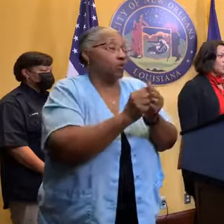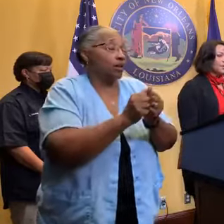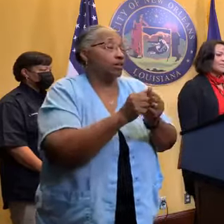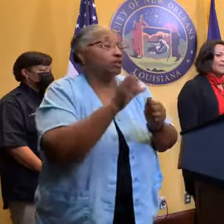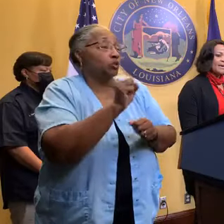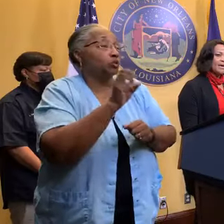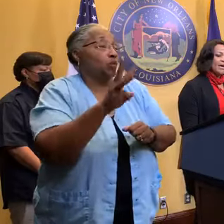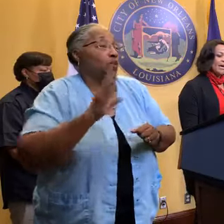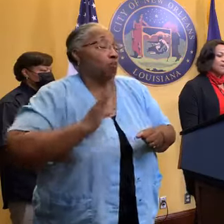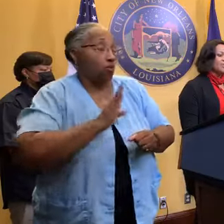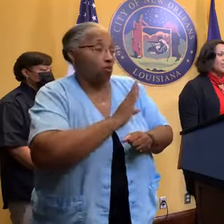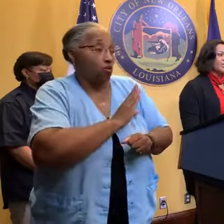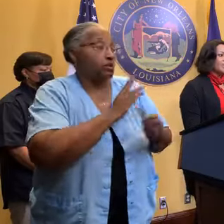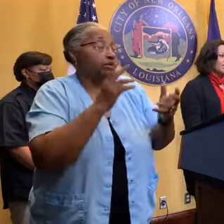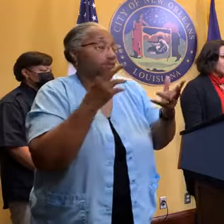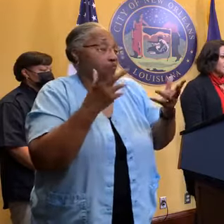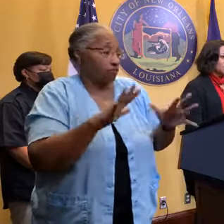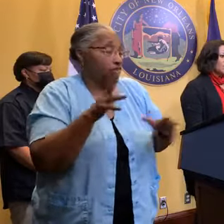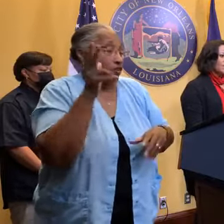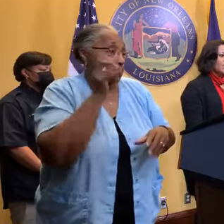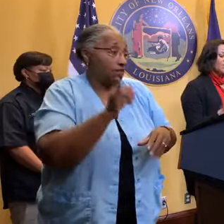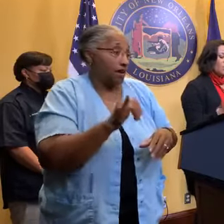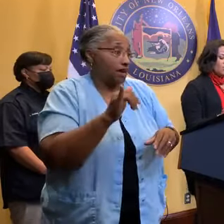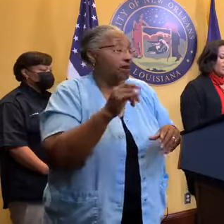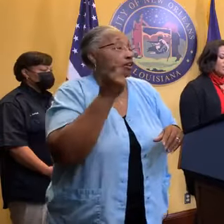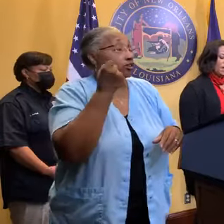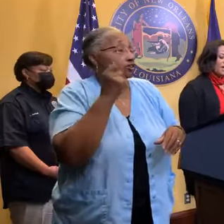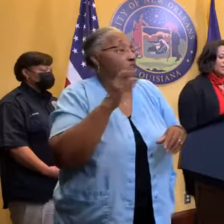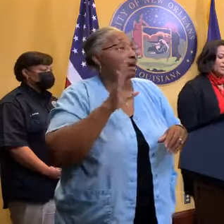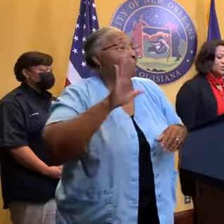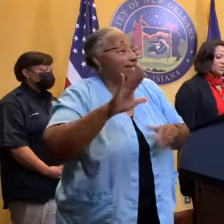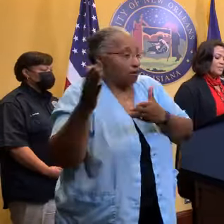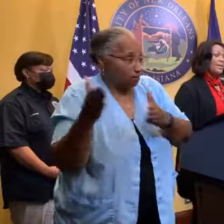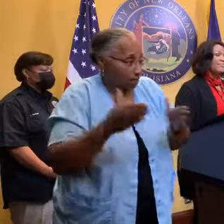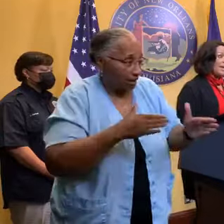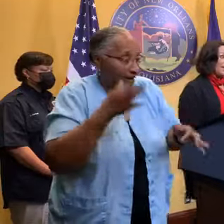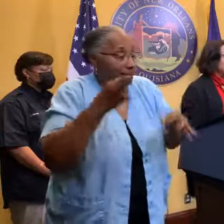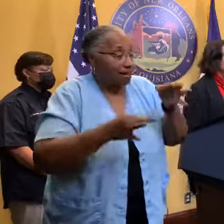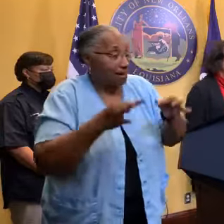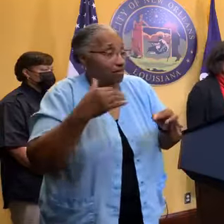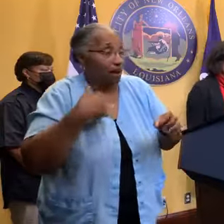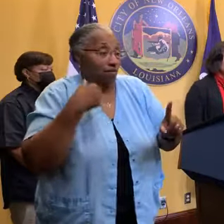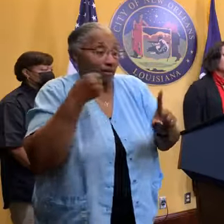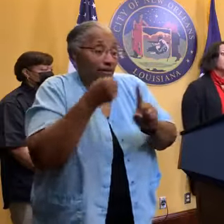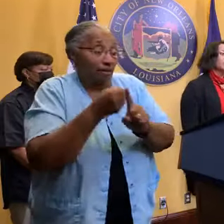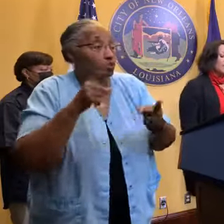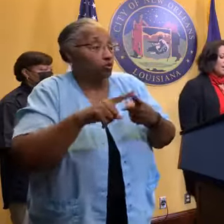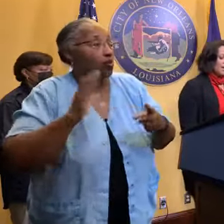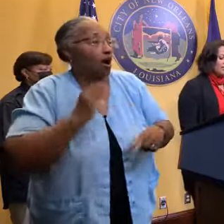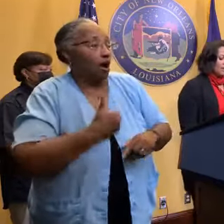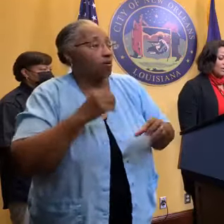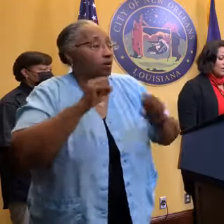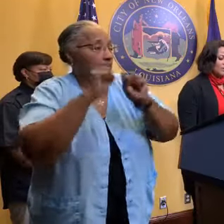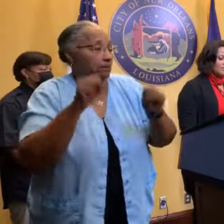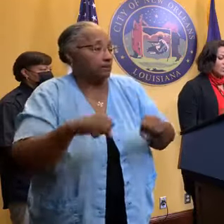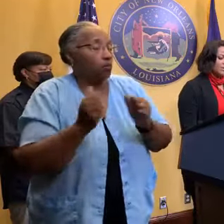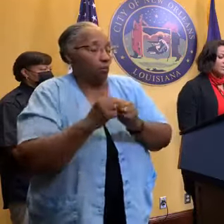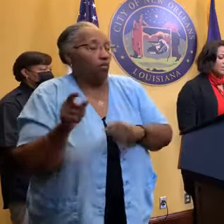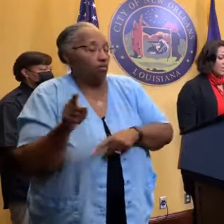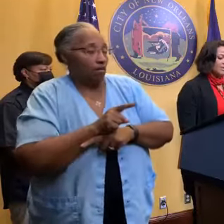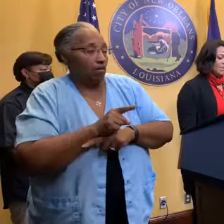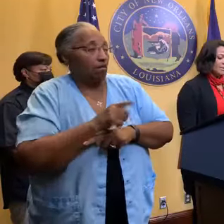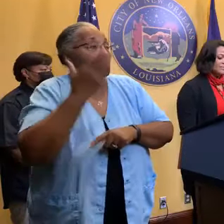Director Kazan say, understanding their contingency plan on their side should there be impacts to our system as a